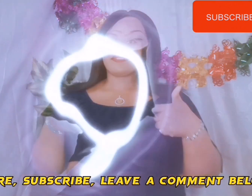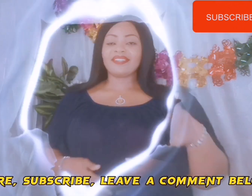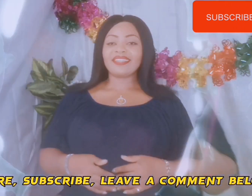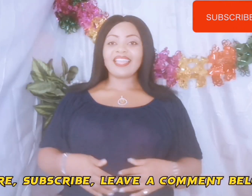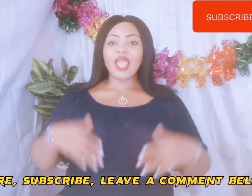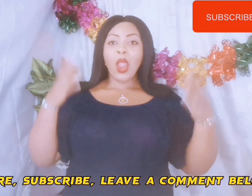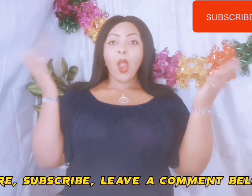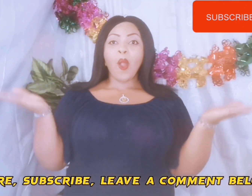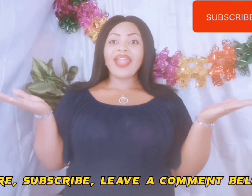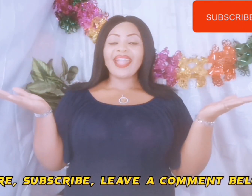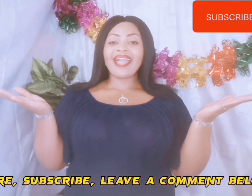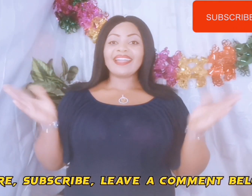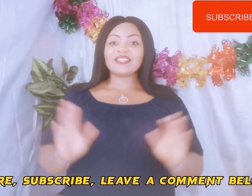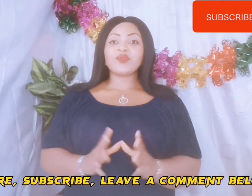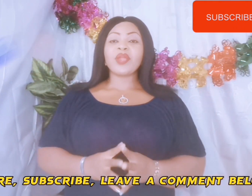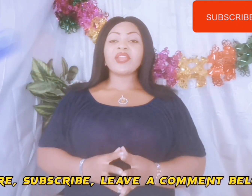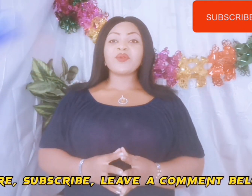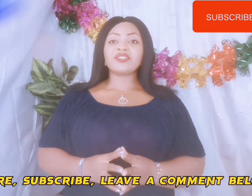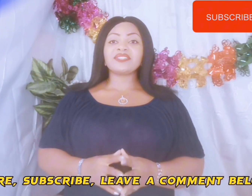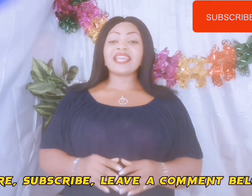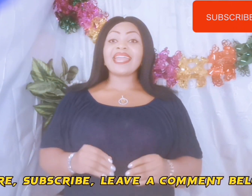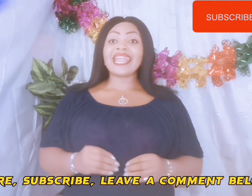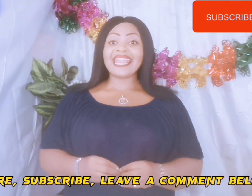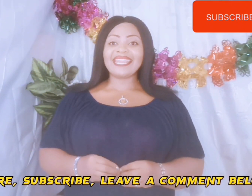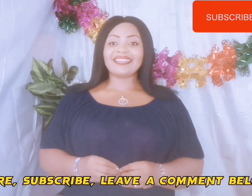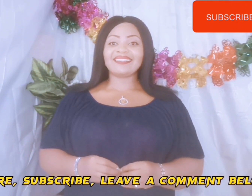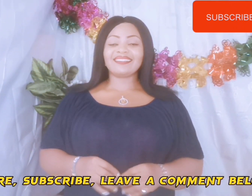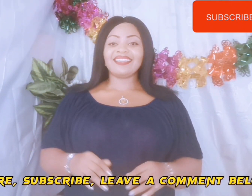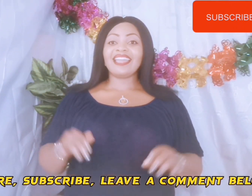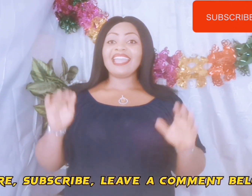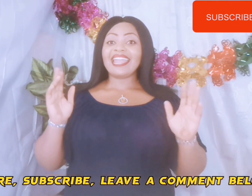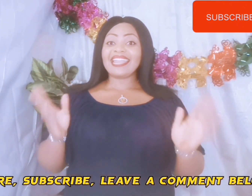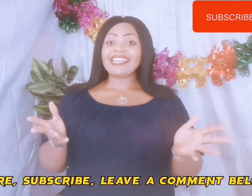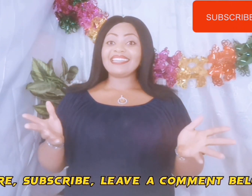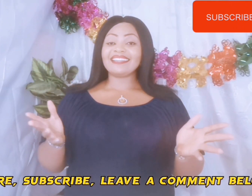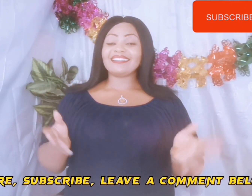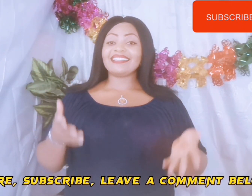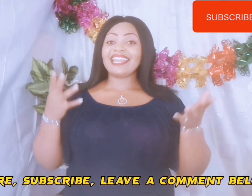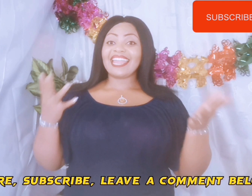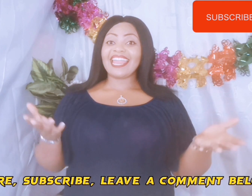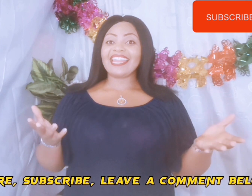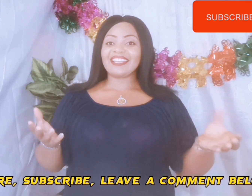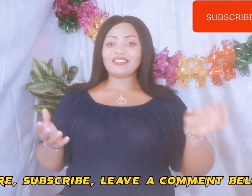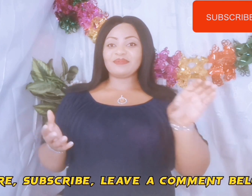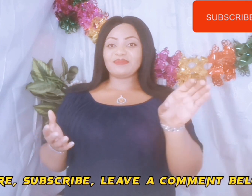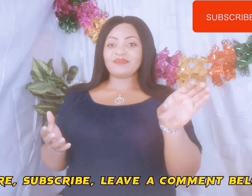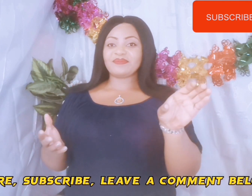Okay, next. Okay guys, so when you want to sign in,